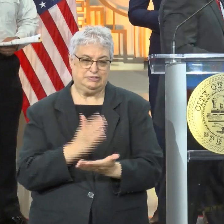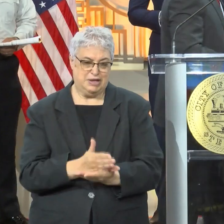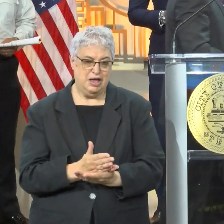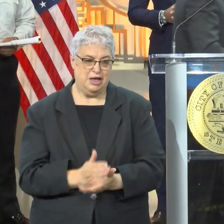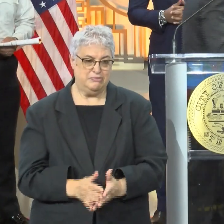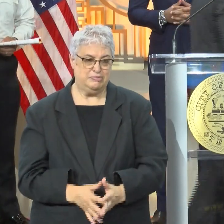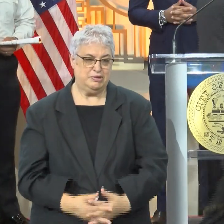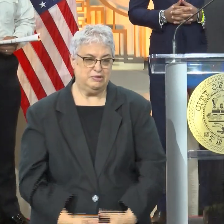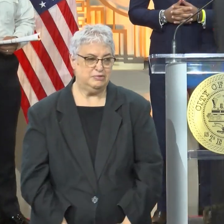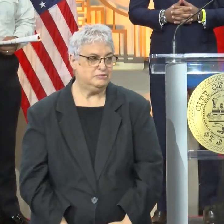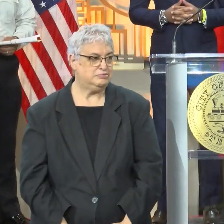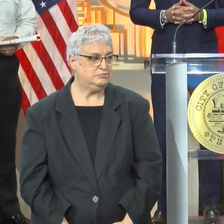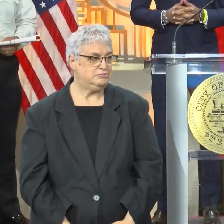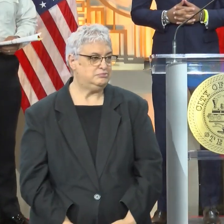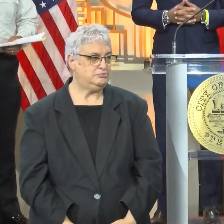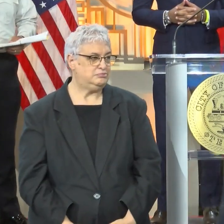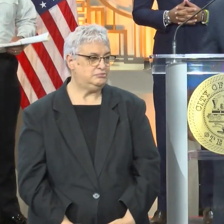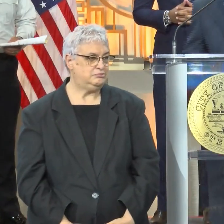Thank you, Mayor.